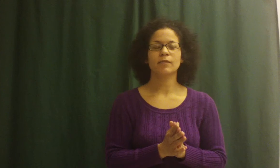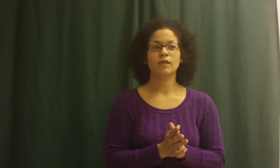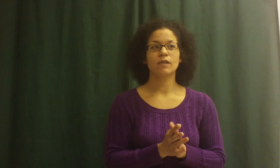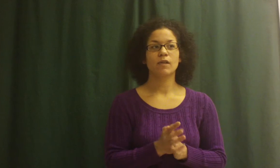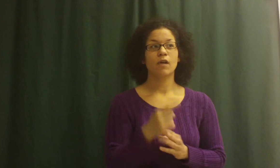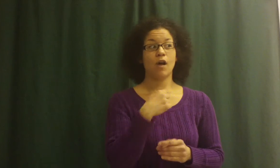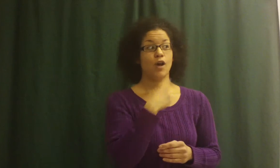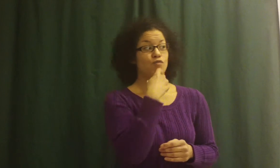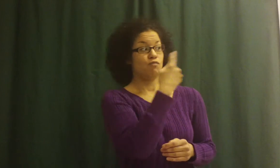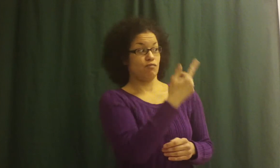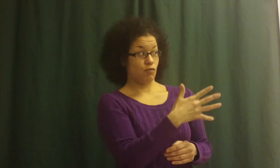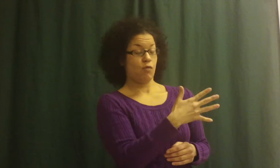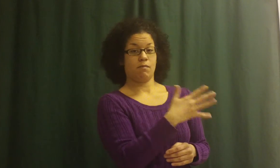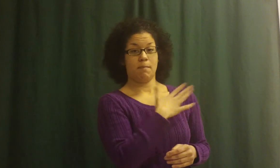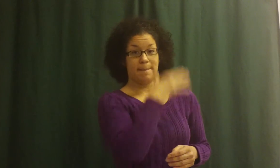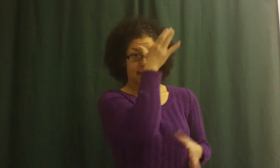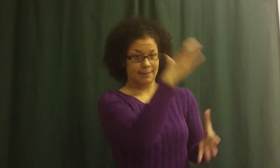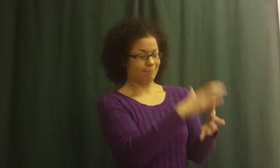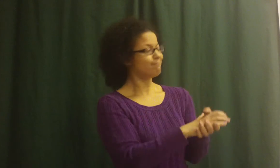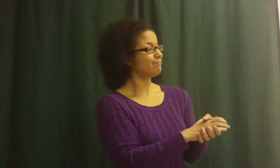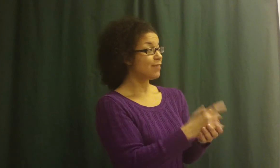of the girls. You see, we have our 4 daughters.